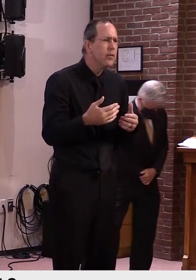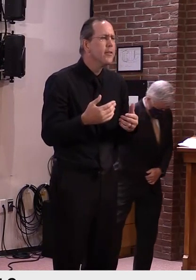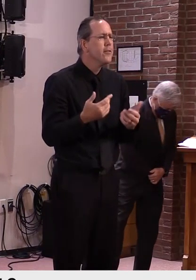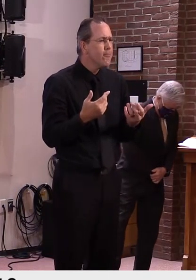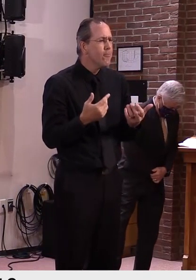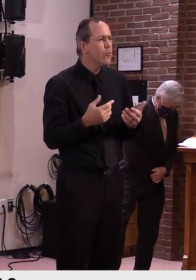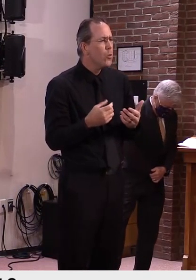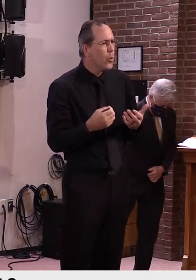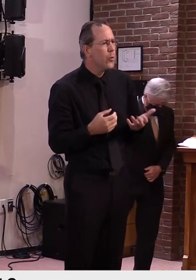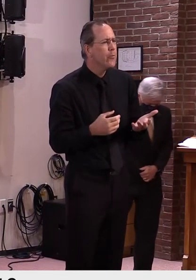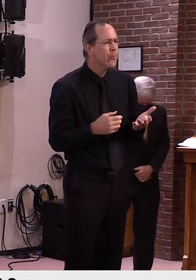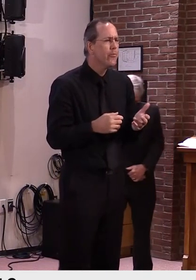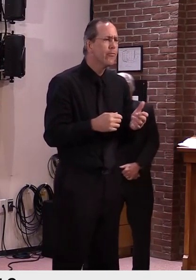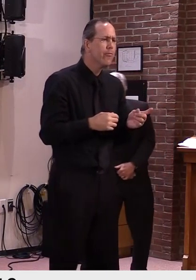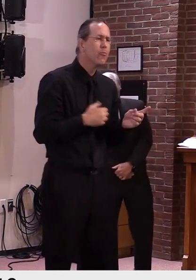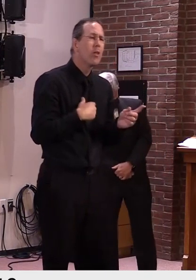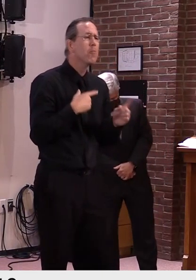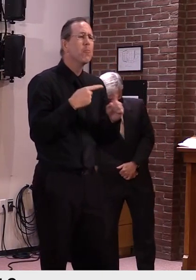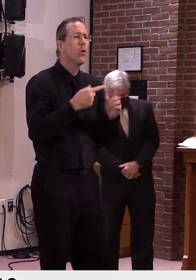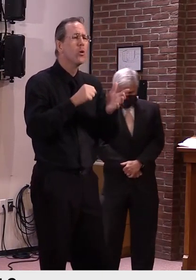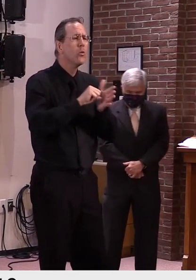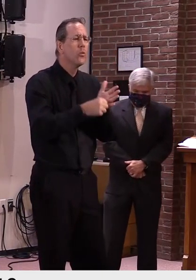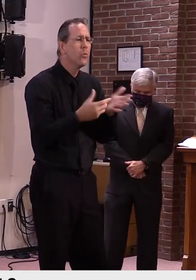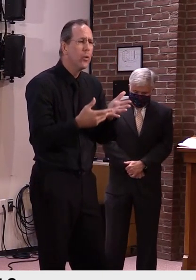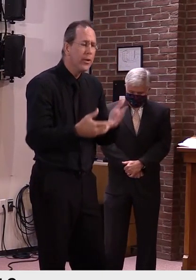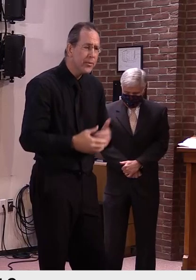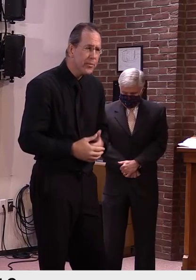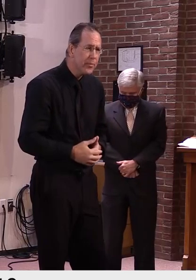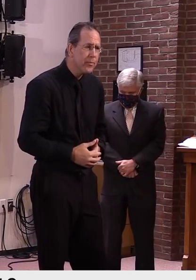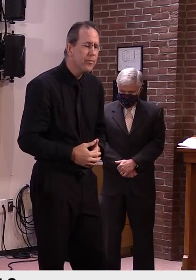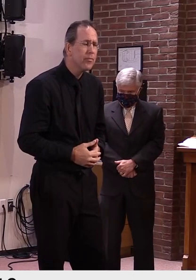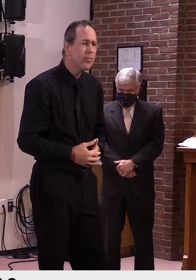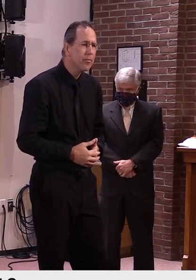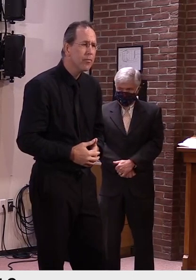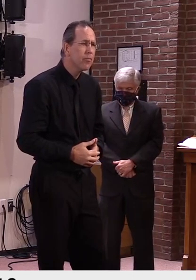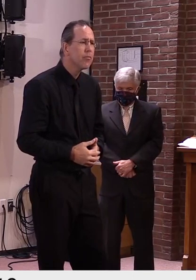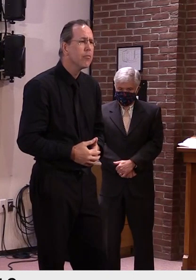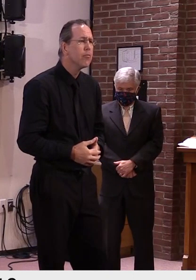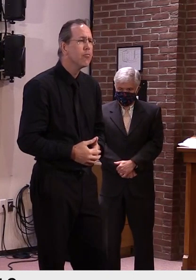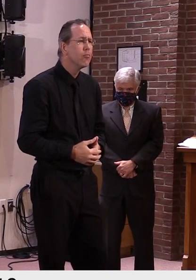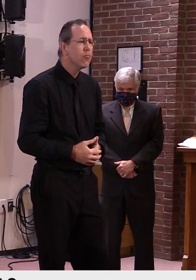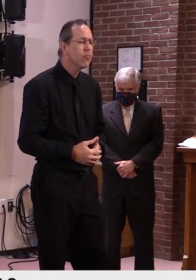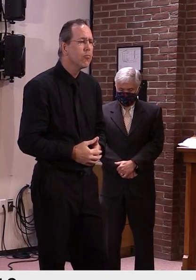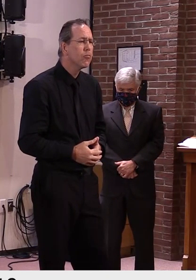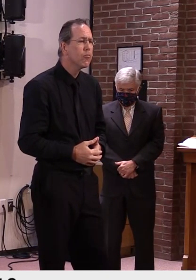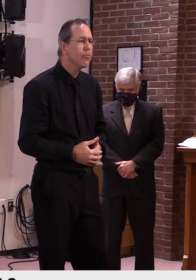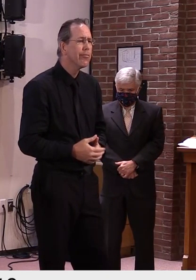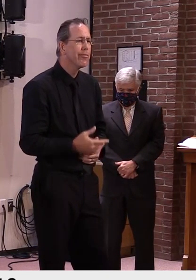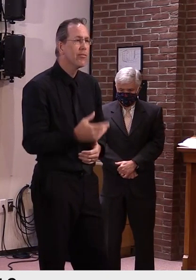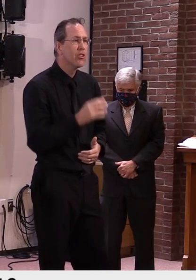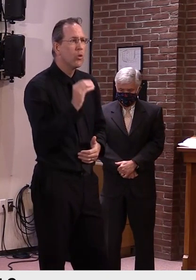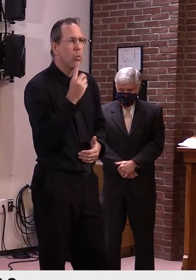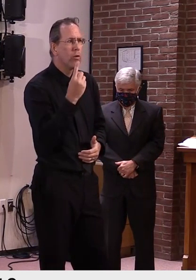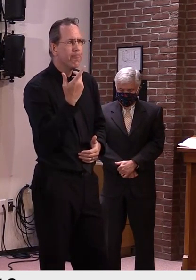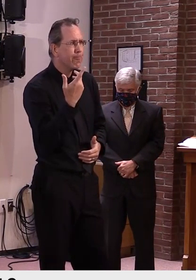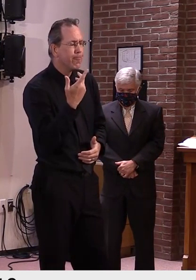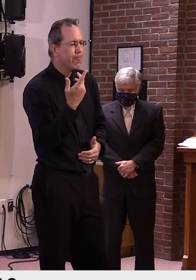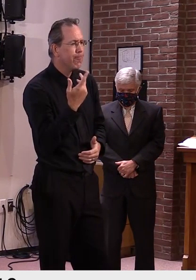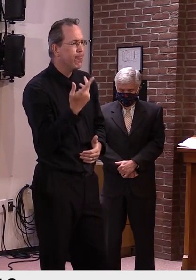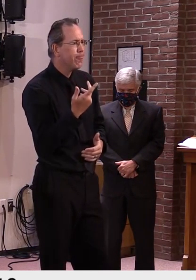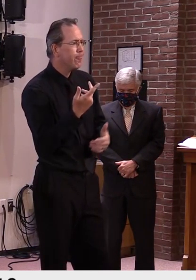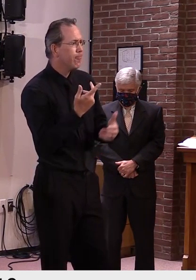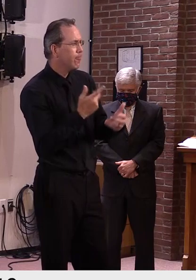my only point is that whereas nobody's really seriously challenging what your team has to say about